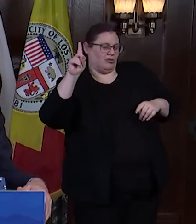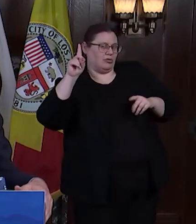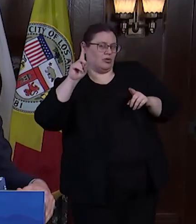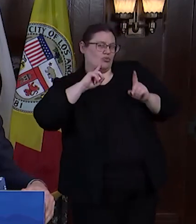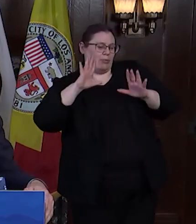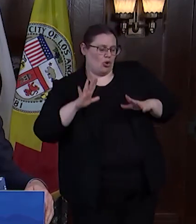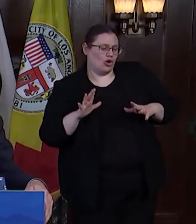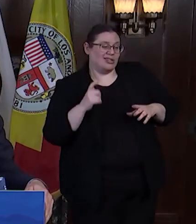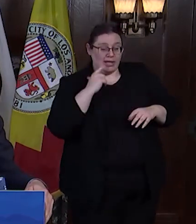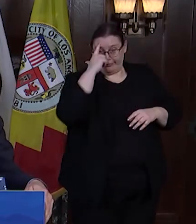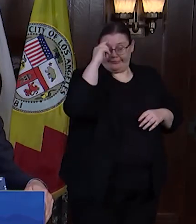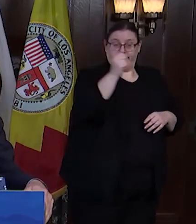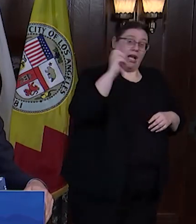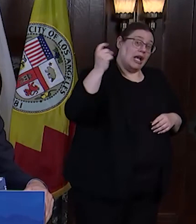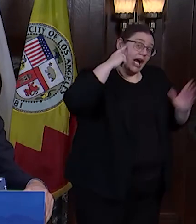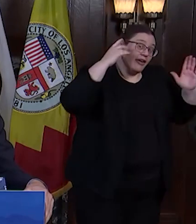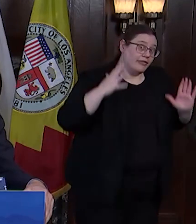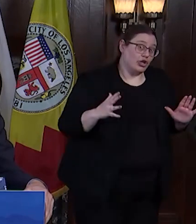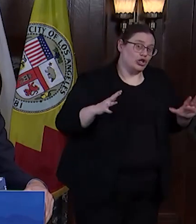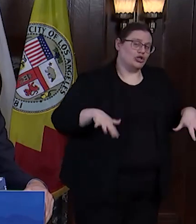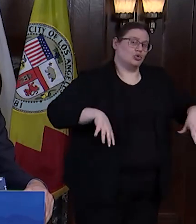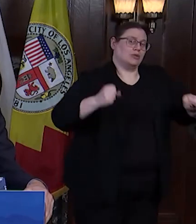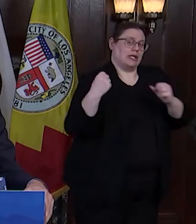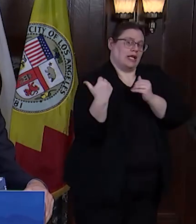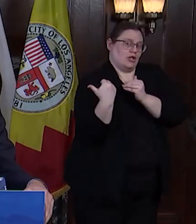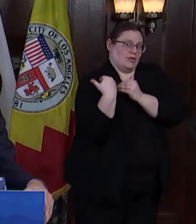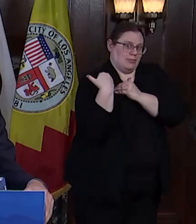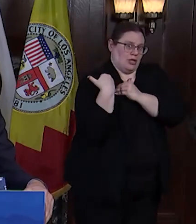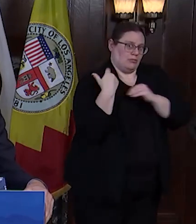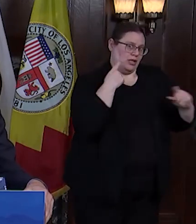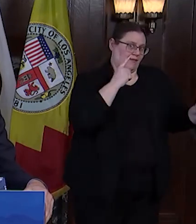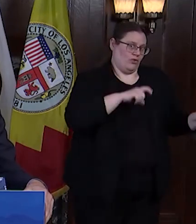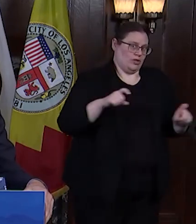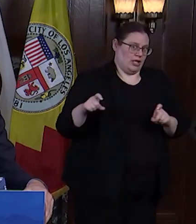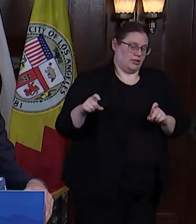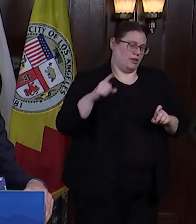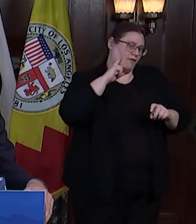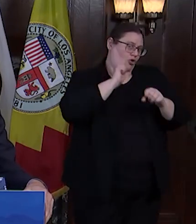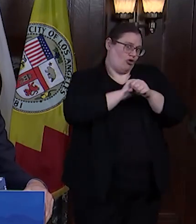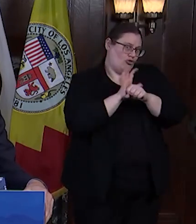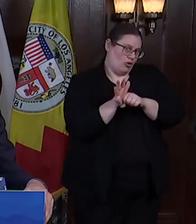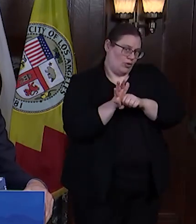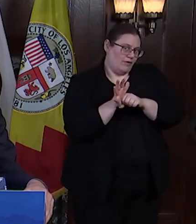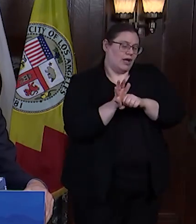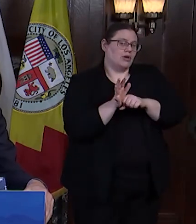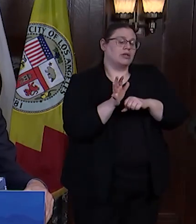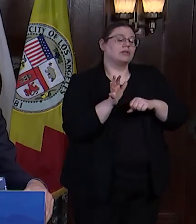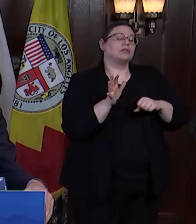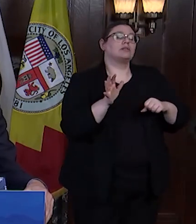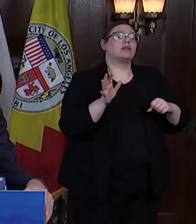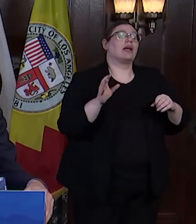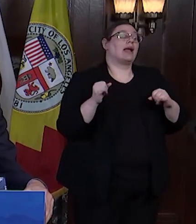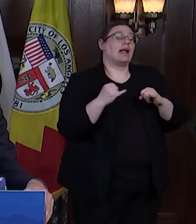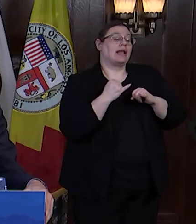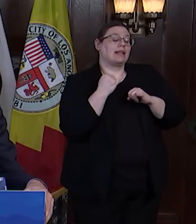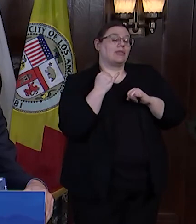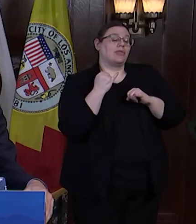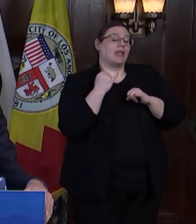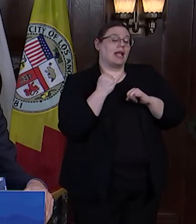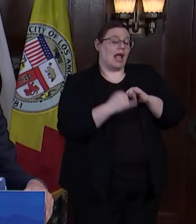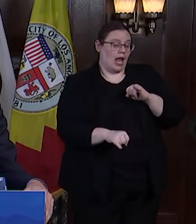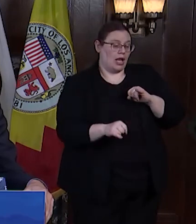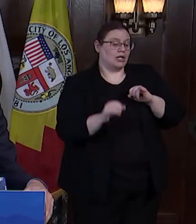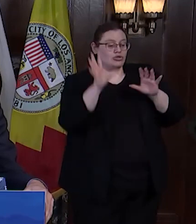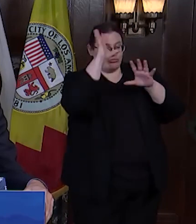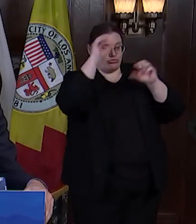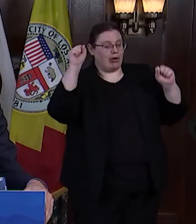to the governors to take on the responsibility of testing for coronavirus, but then in the end, that